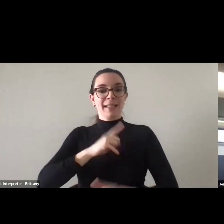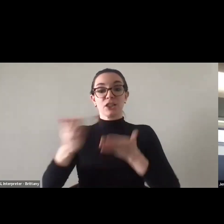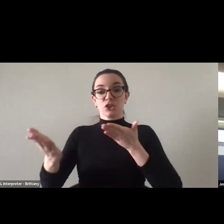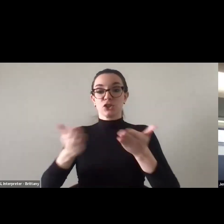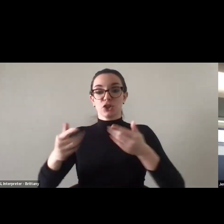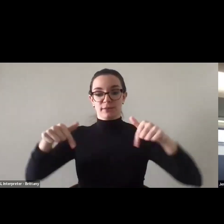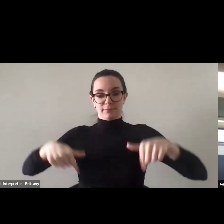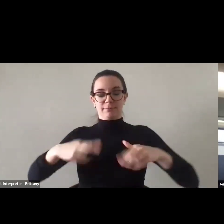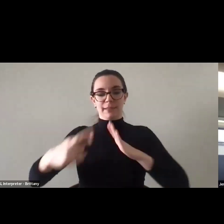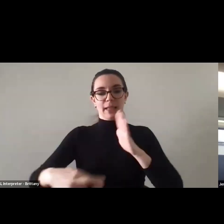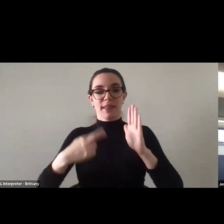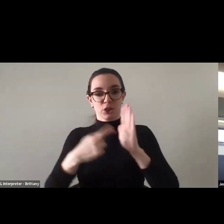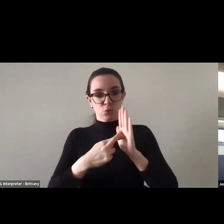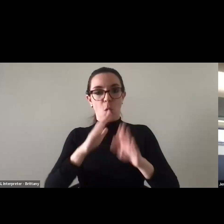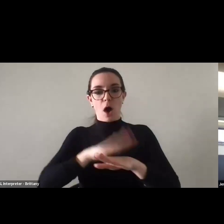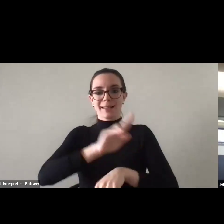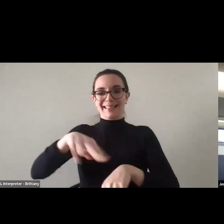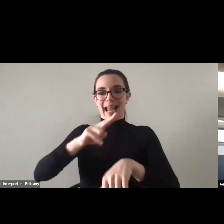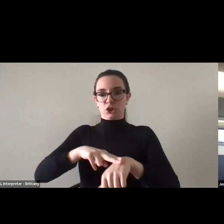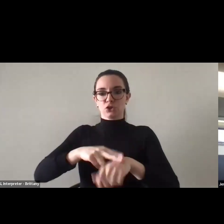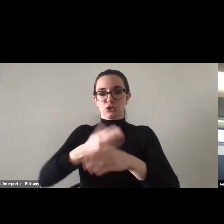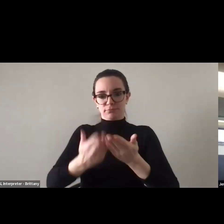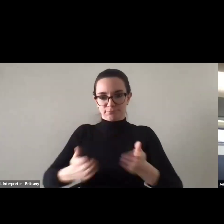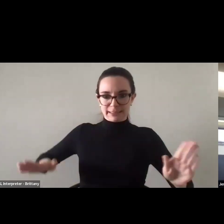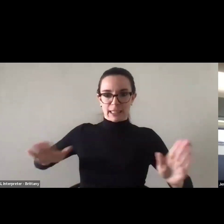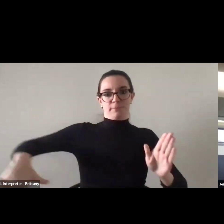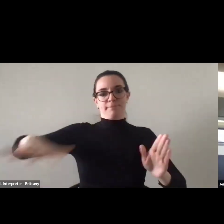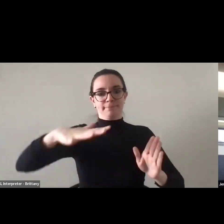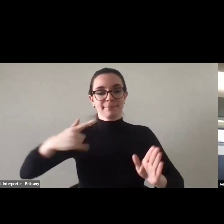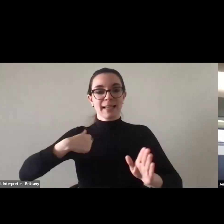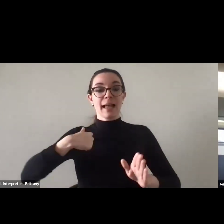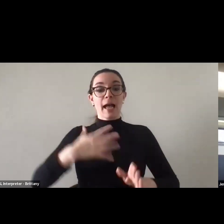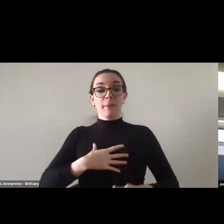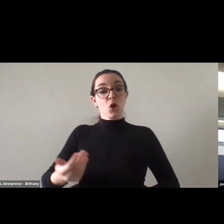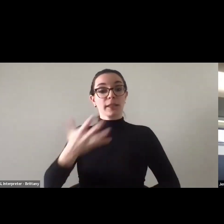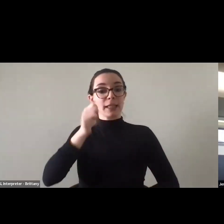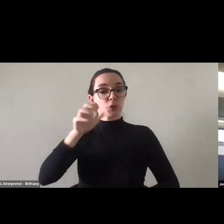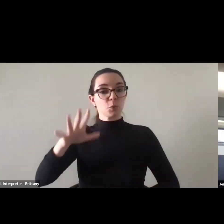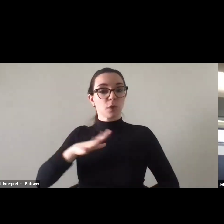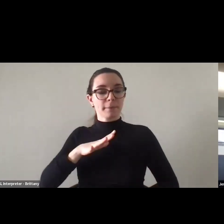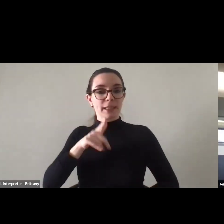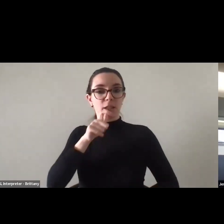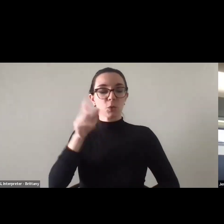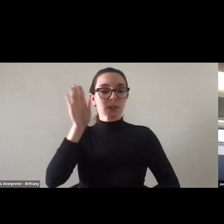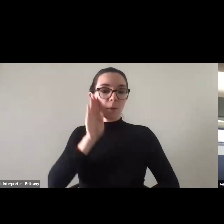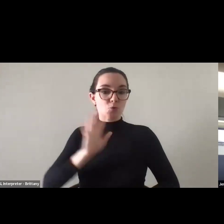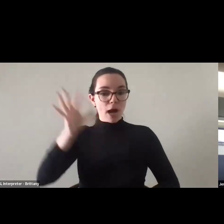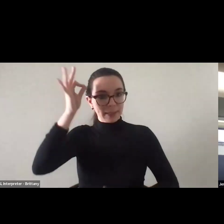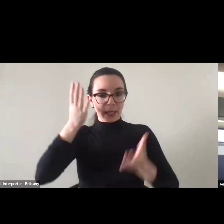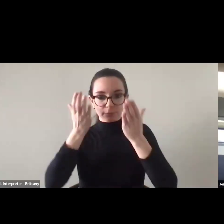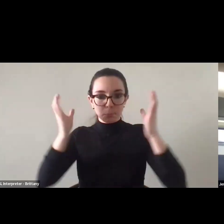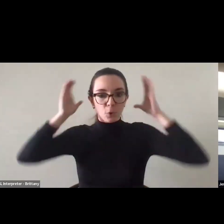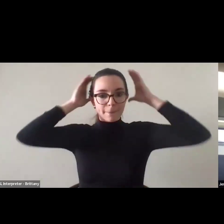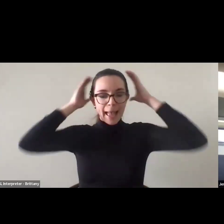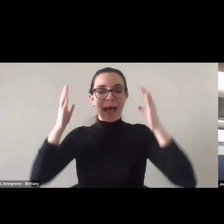this role on a national footprint. I am a Caucasian woman who is brown hair pulled back